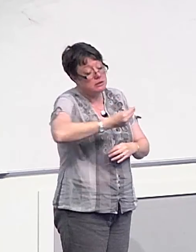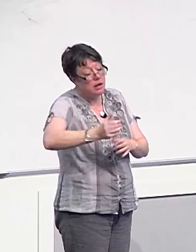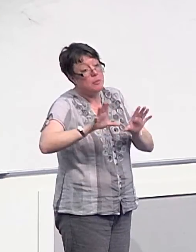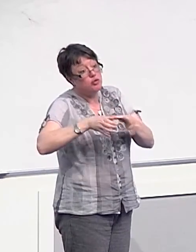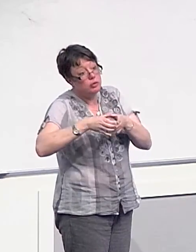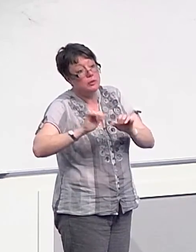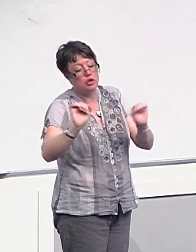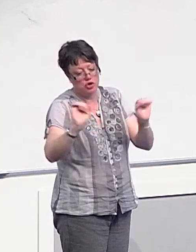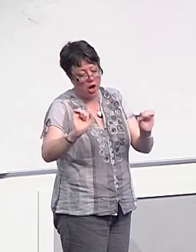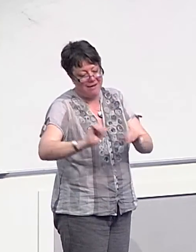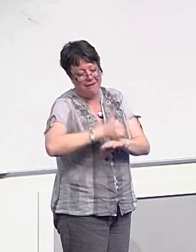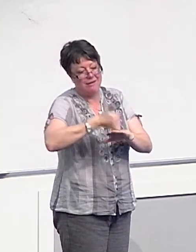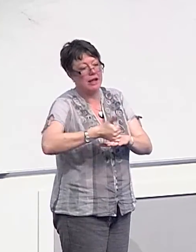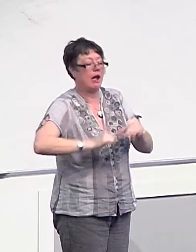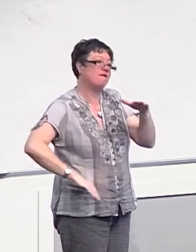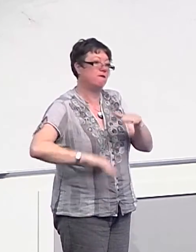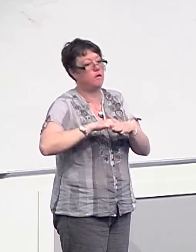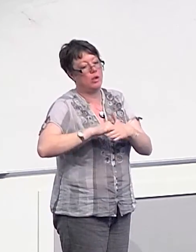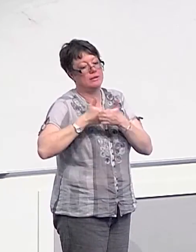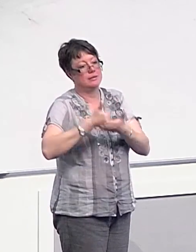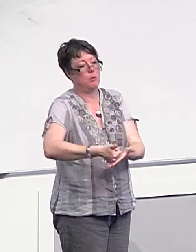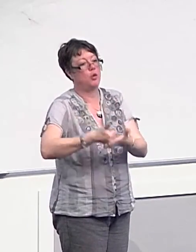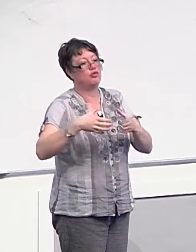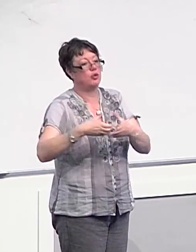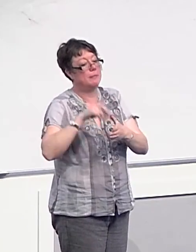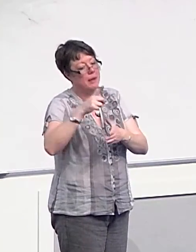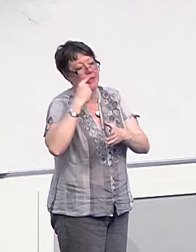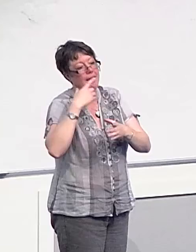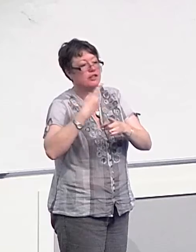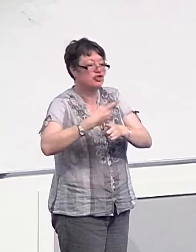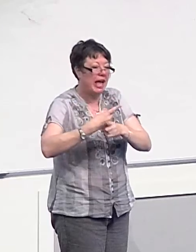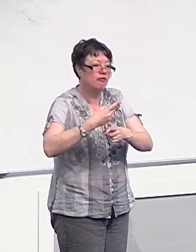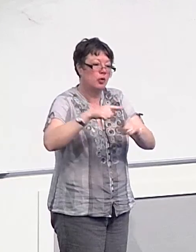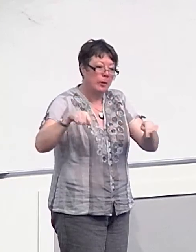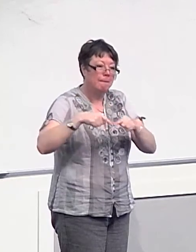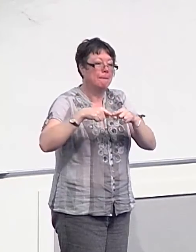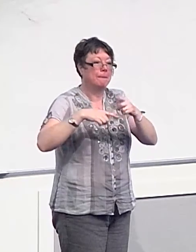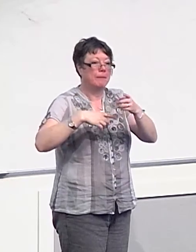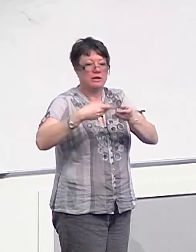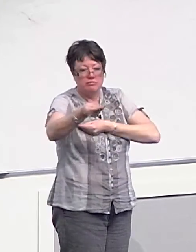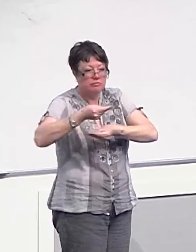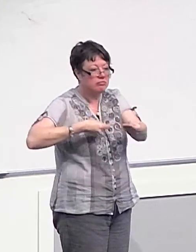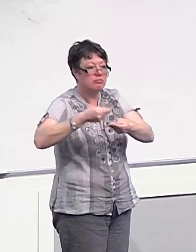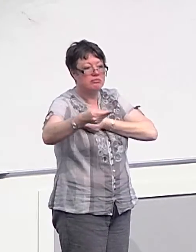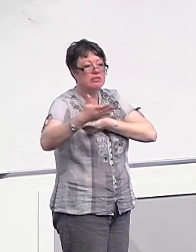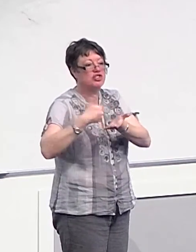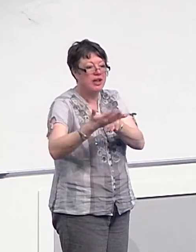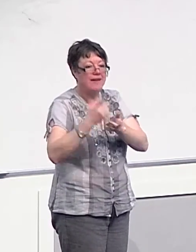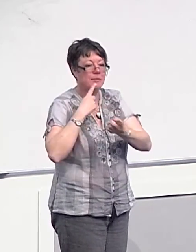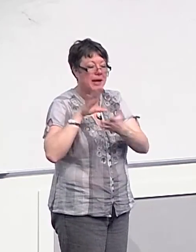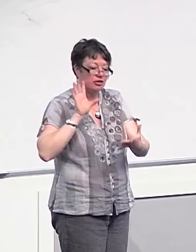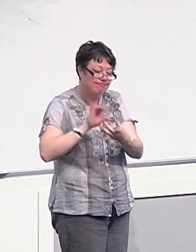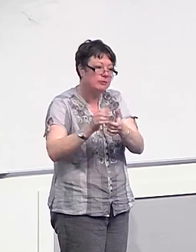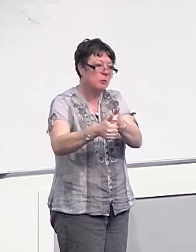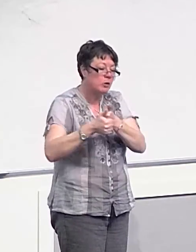group, but they may have a chat room on an internet site or whatever. So I think it's something that we're going to see more and more of,